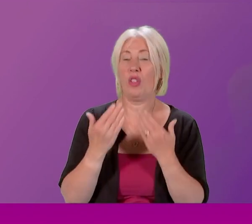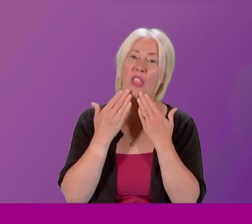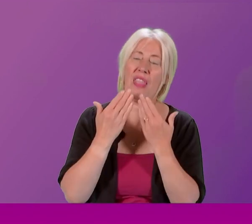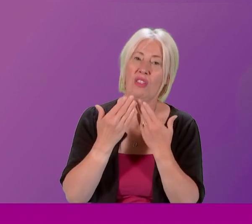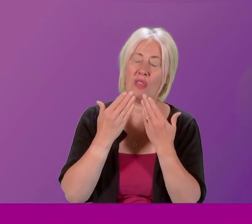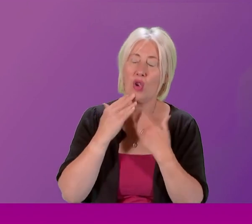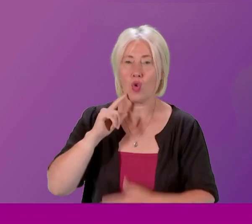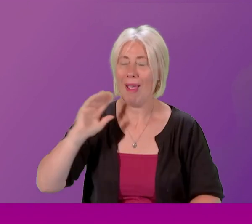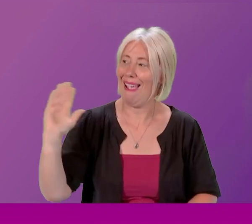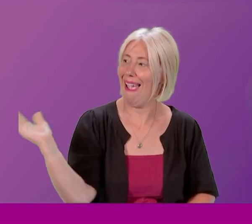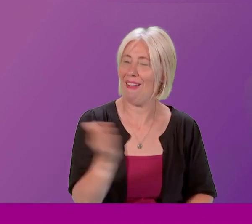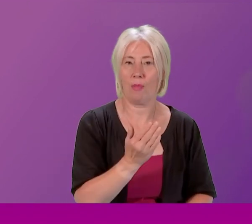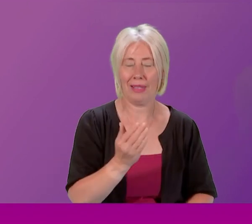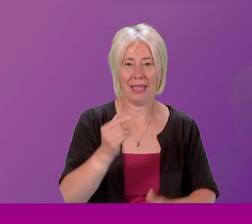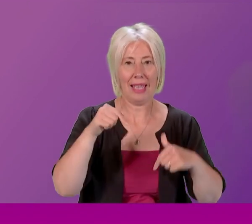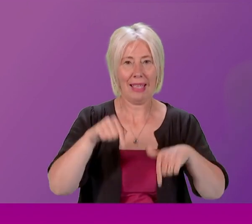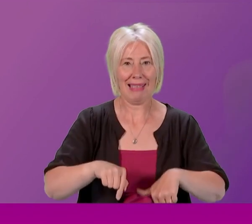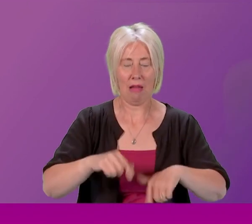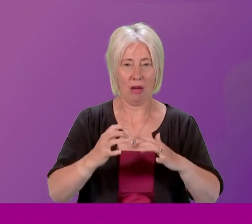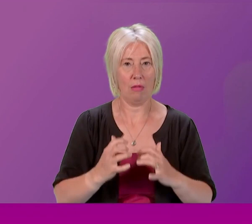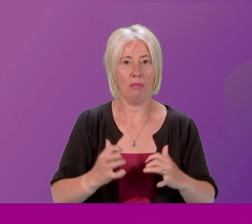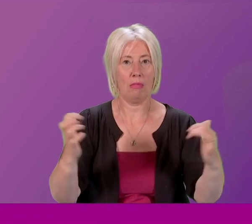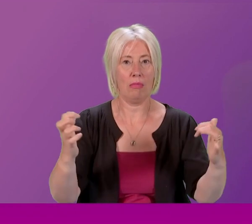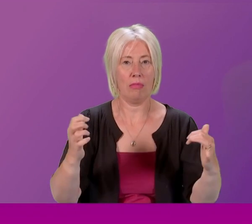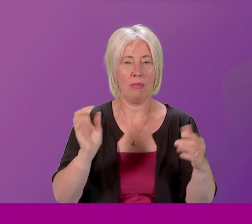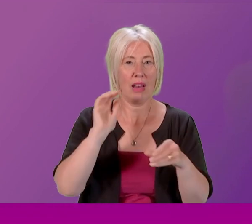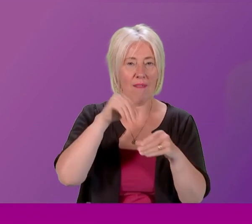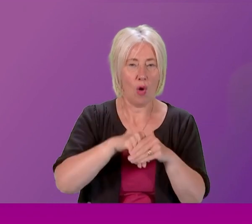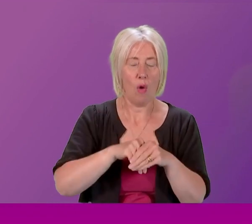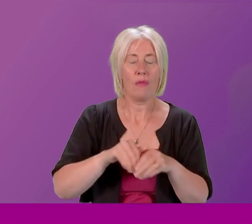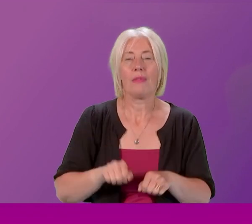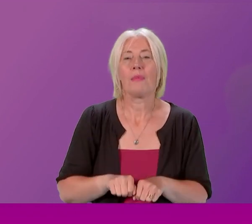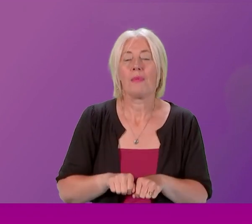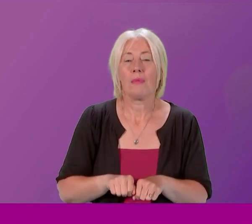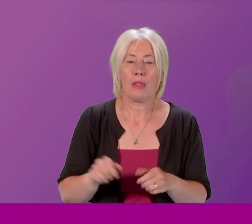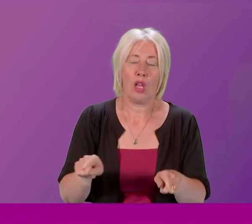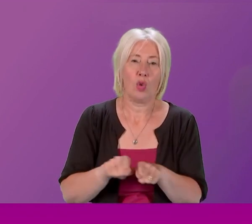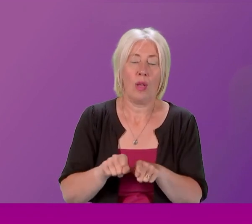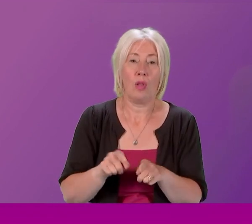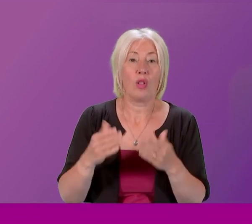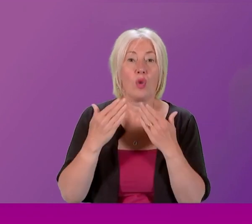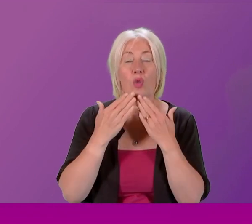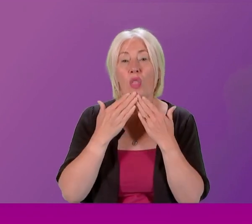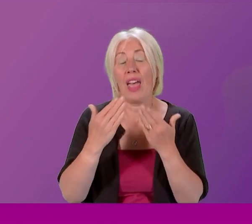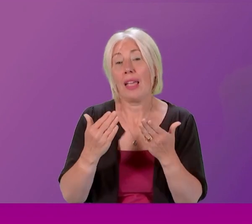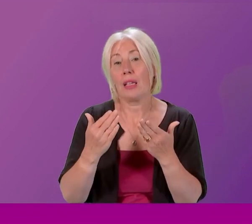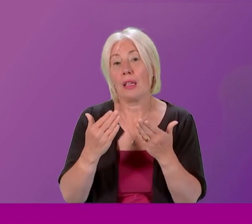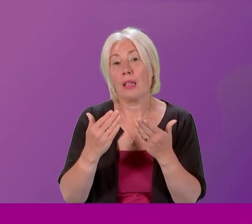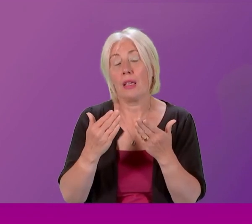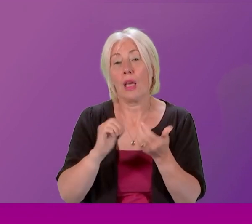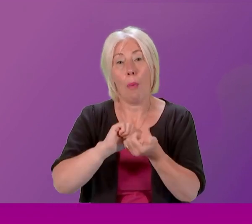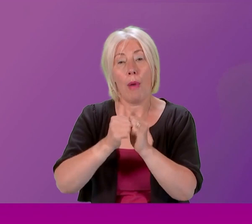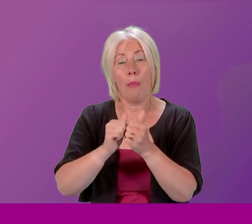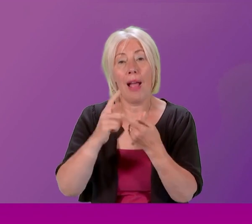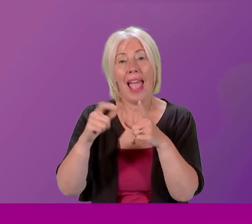all very much indeed for your participation in this In Conversation. Can I thank also our